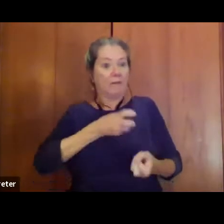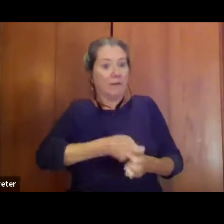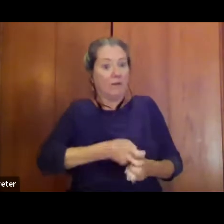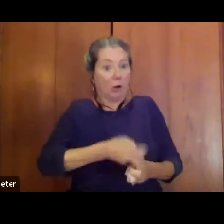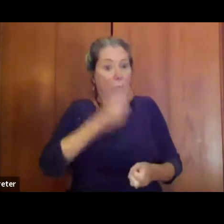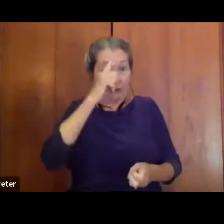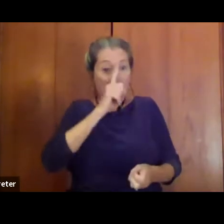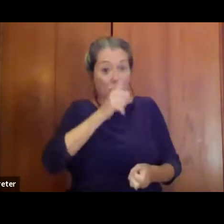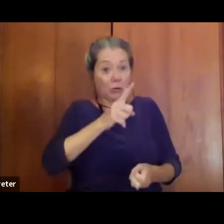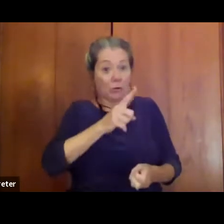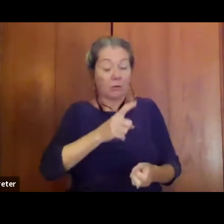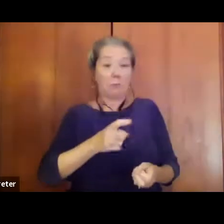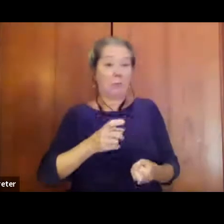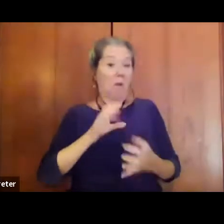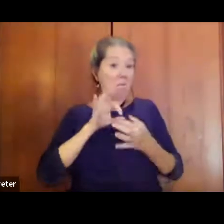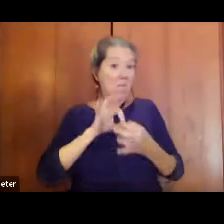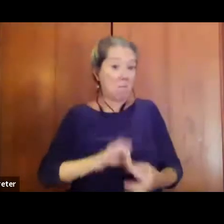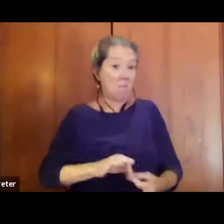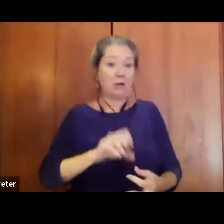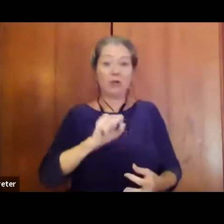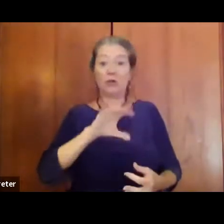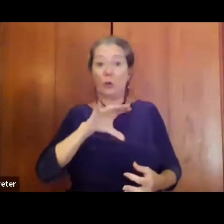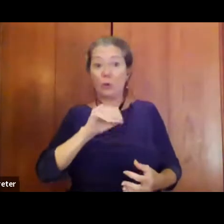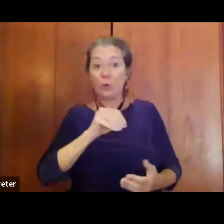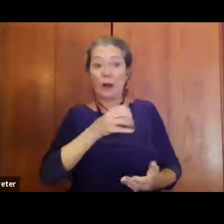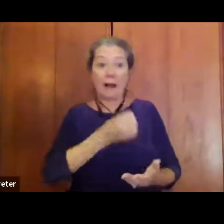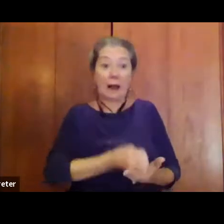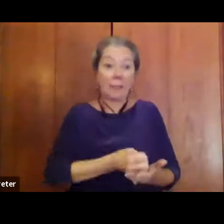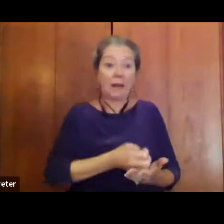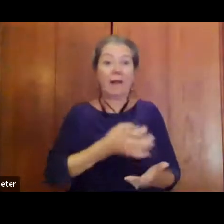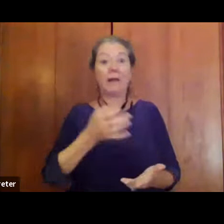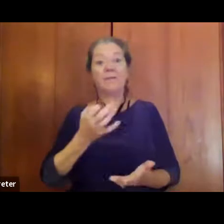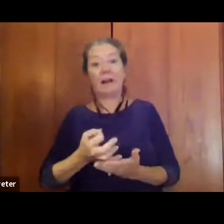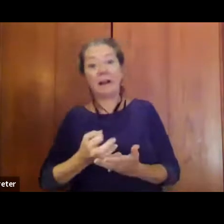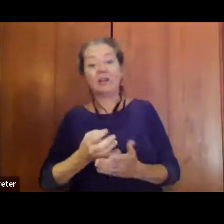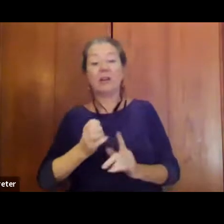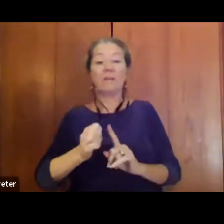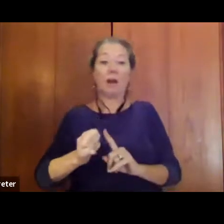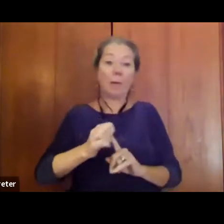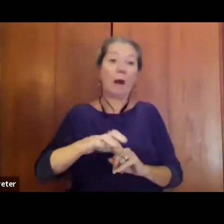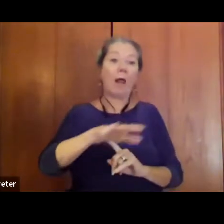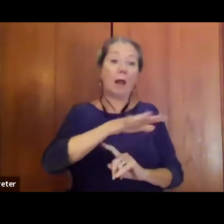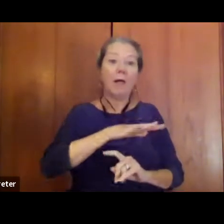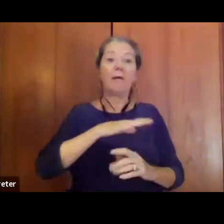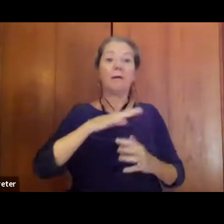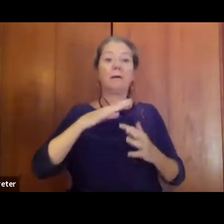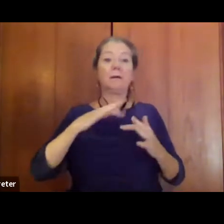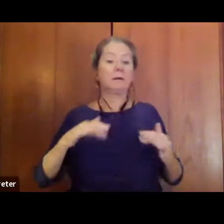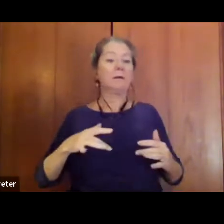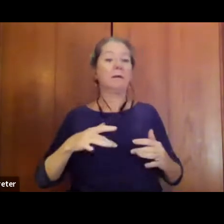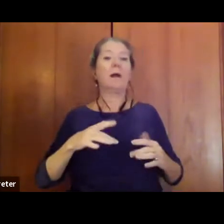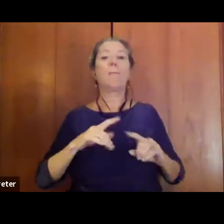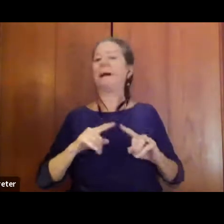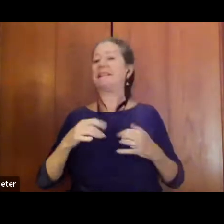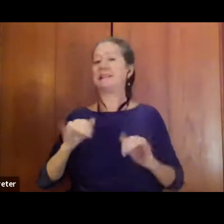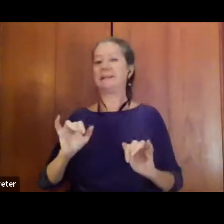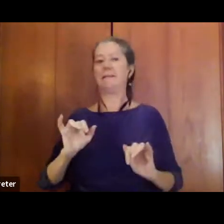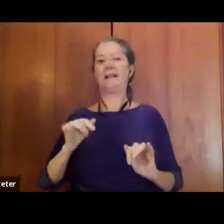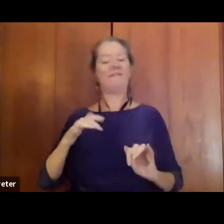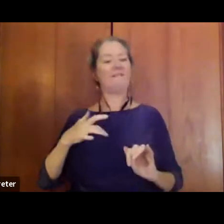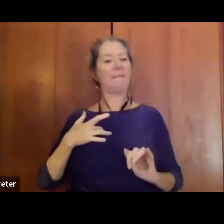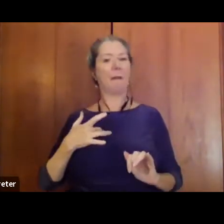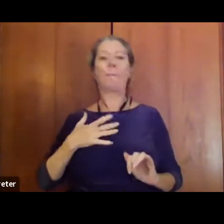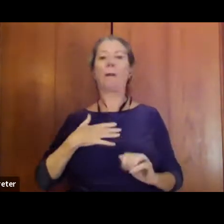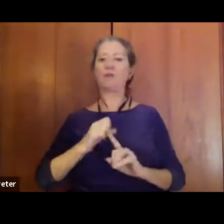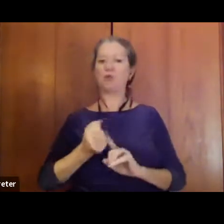challenges were tied to socioeconomic, financial, or environmental circumstances, I always felt I had a firm understanding of my